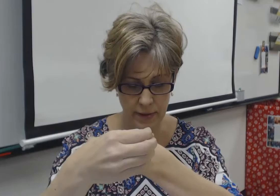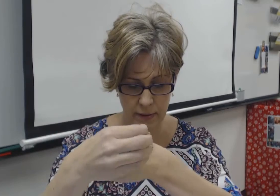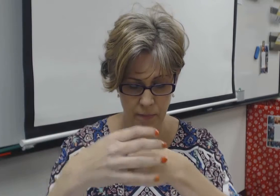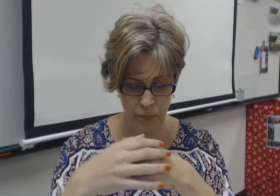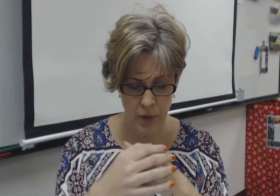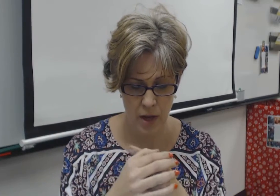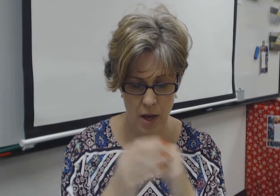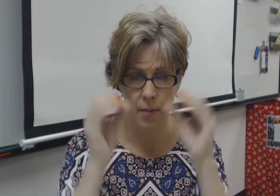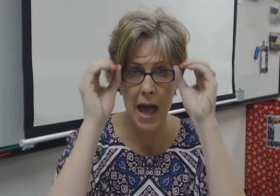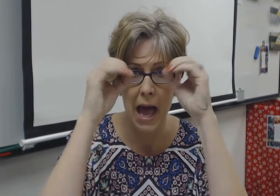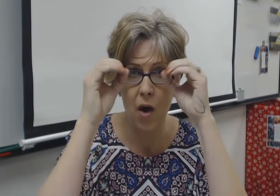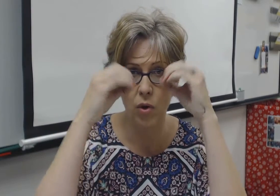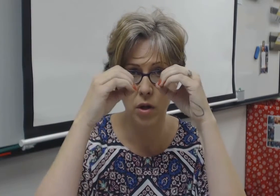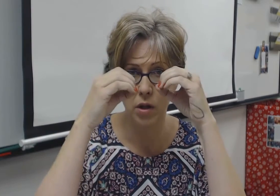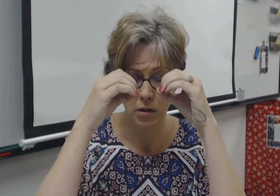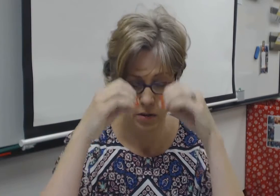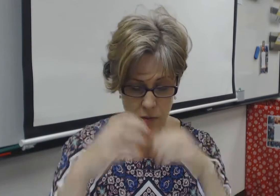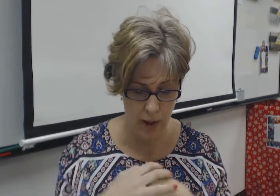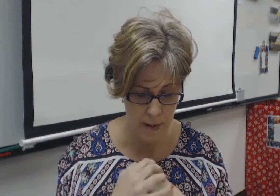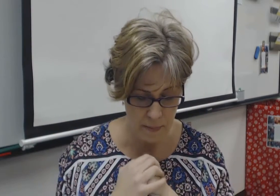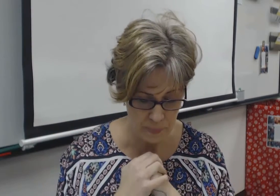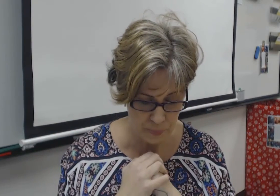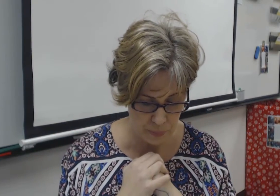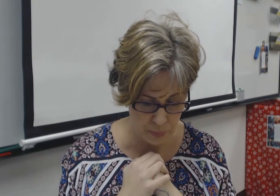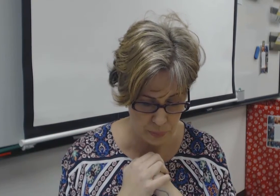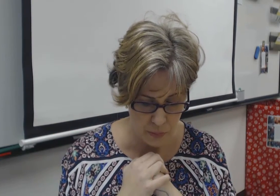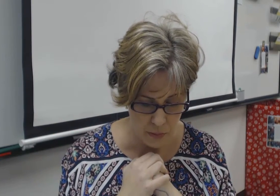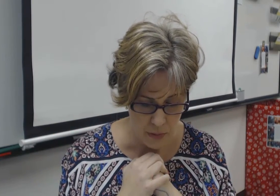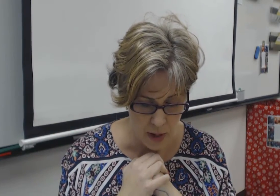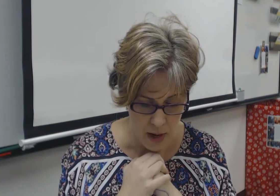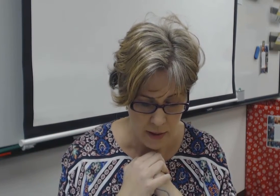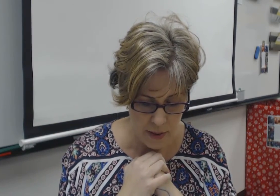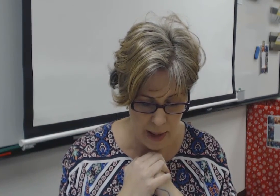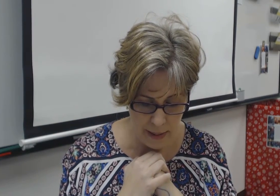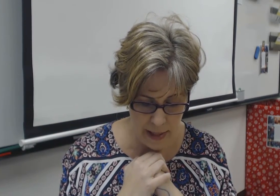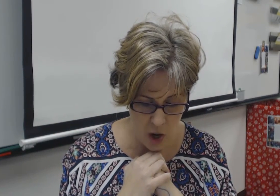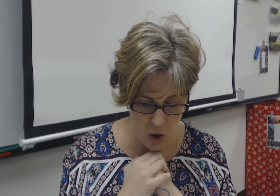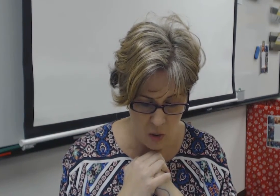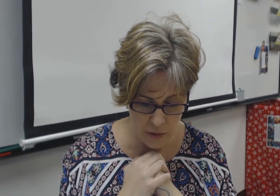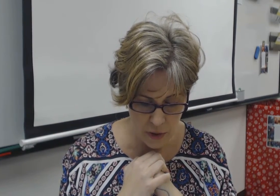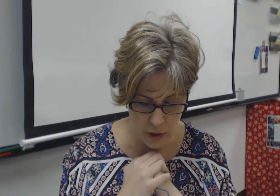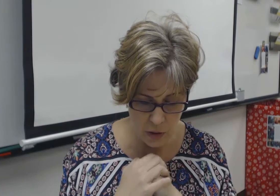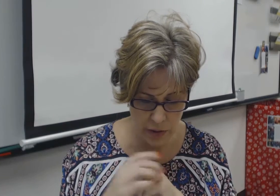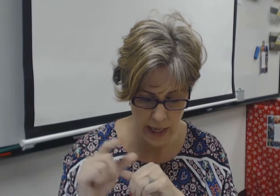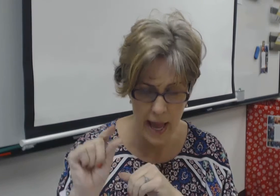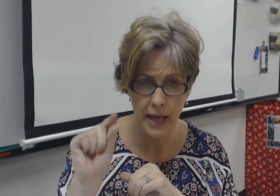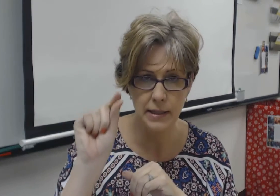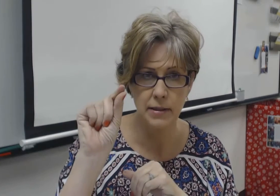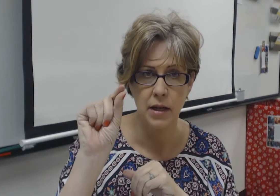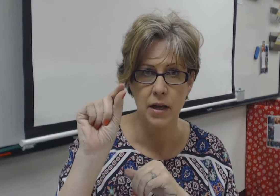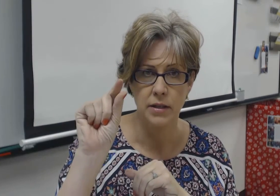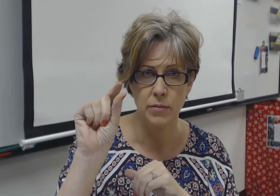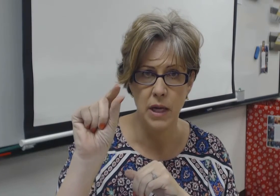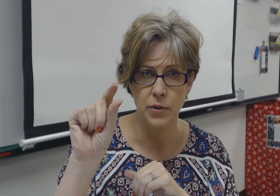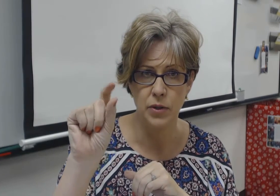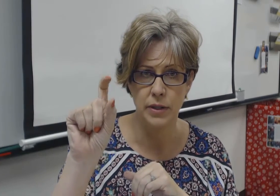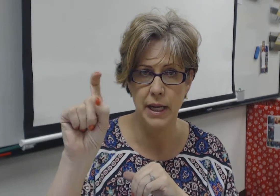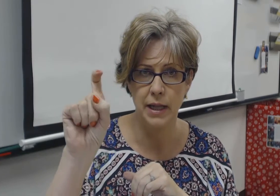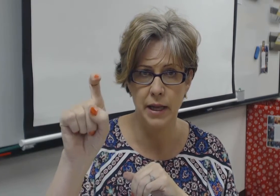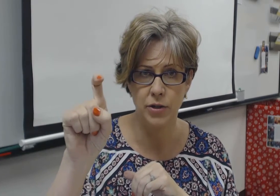office. Owl, okay? The baby O or the closed X, sometimes you'll see, here's